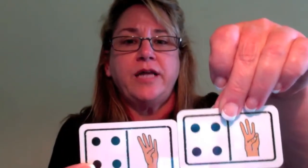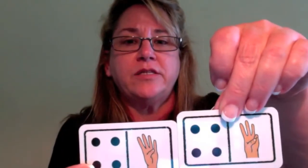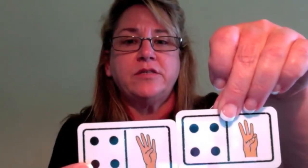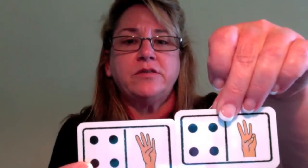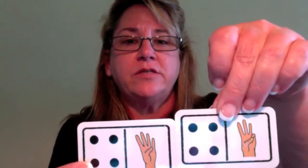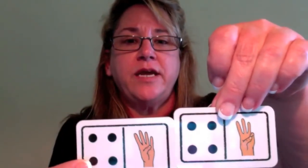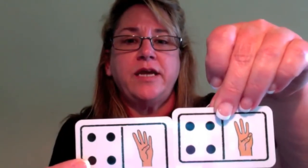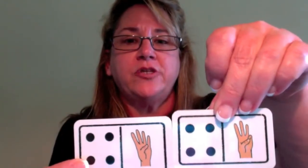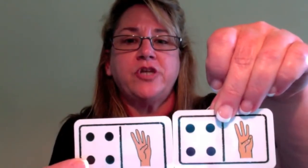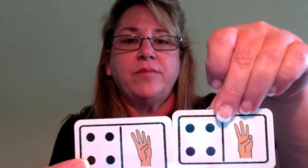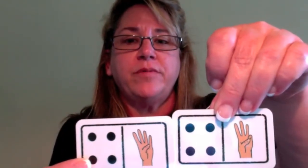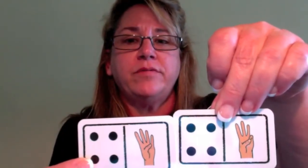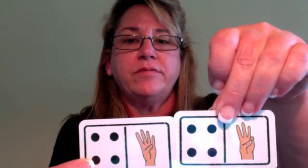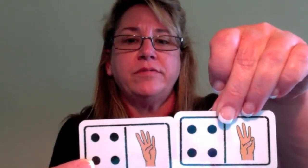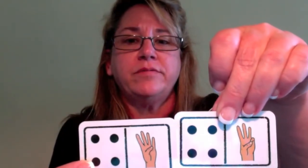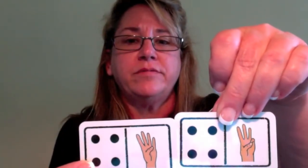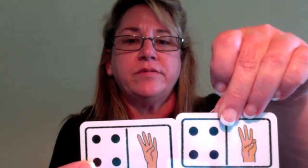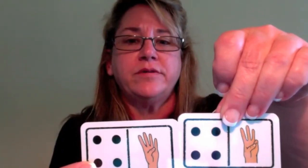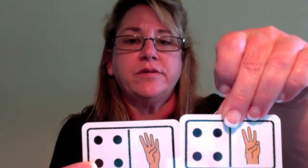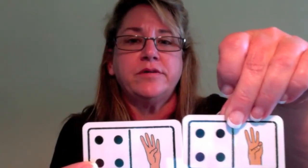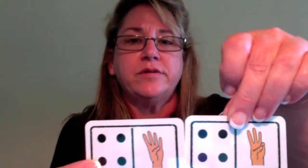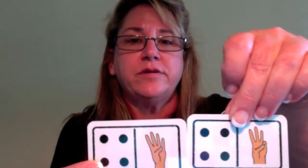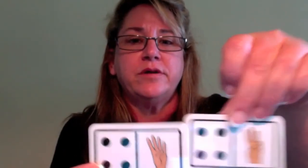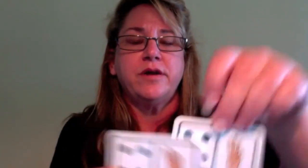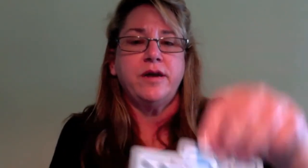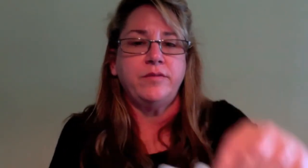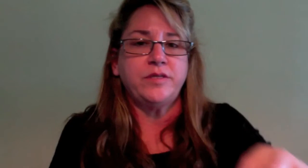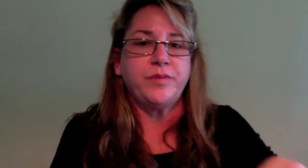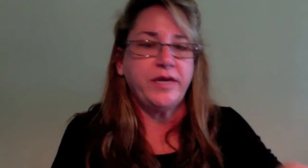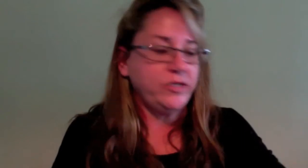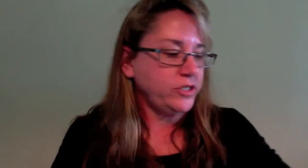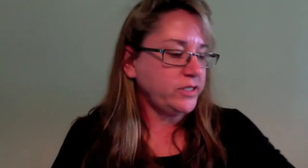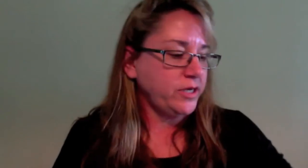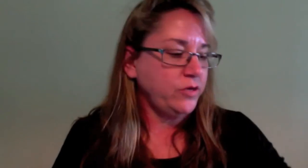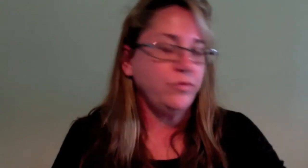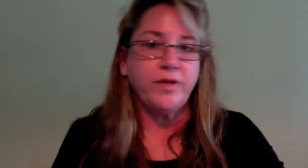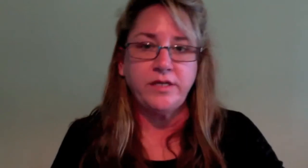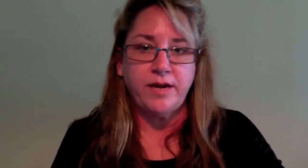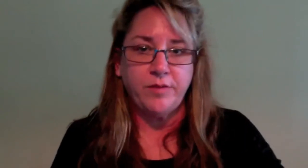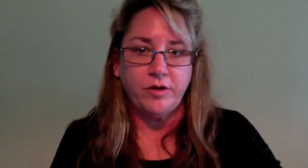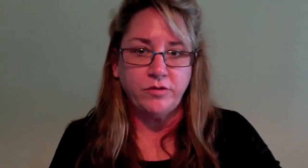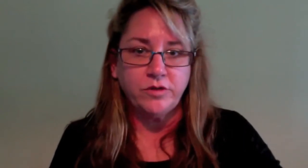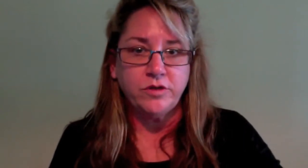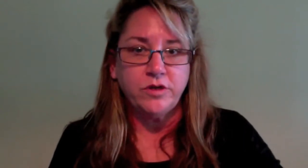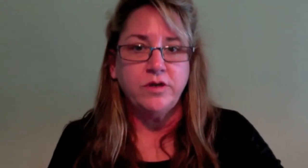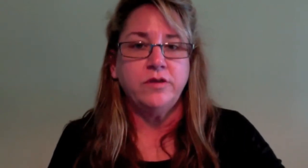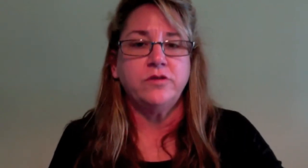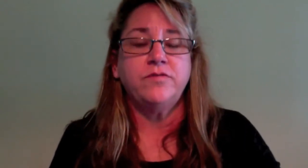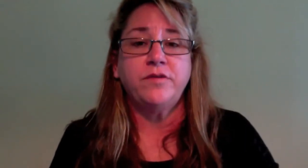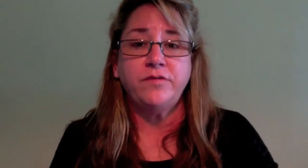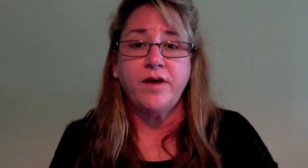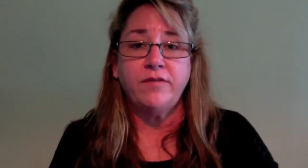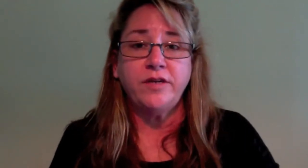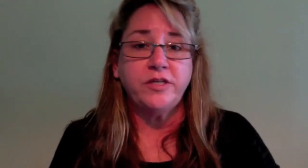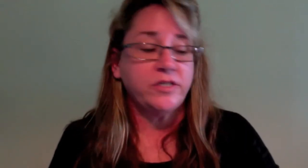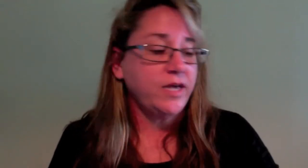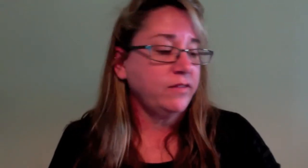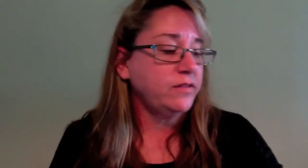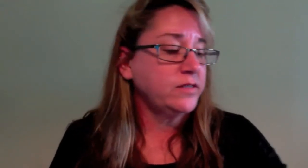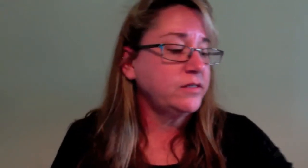dots to hand shape. And it's played just like you would play dominoes. There's 55 in each set. The